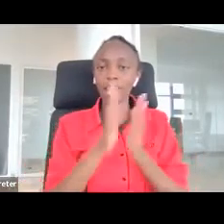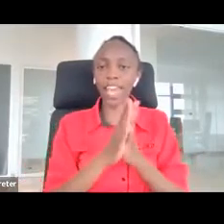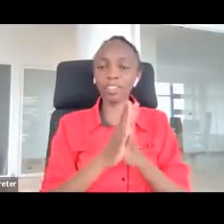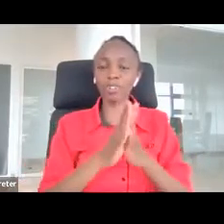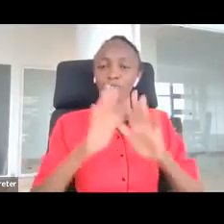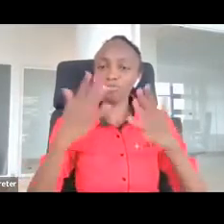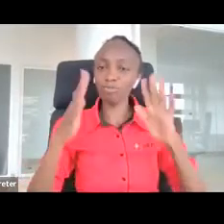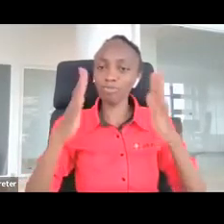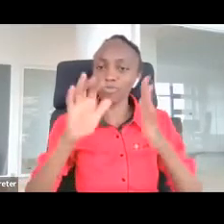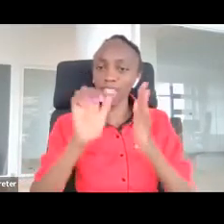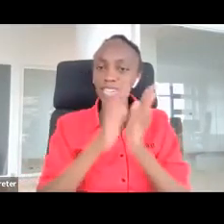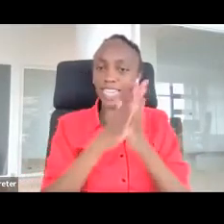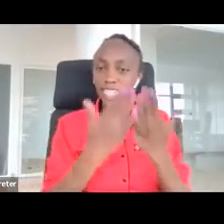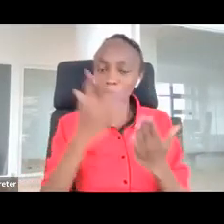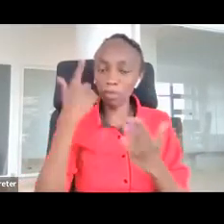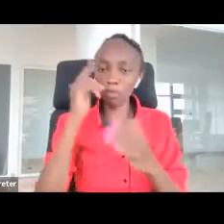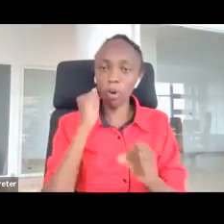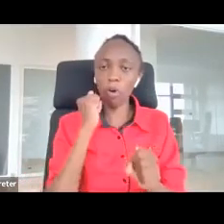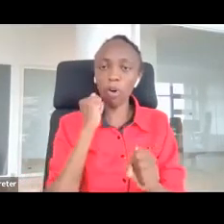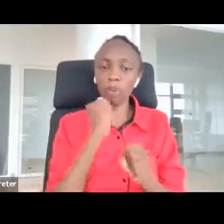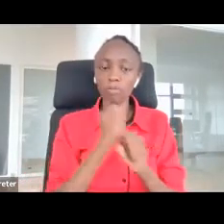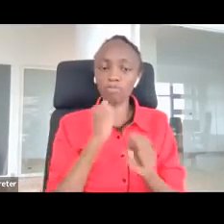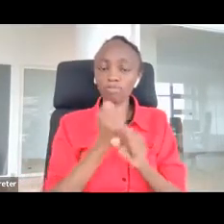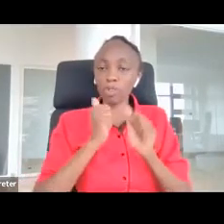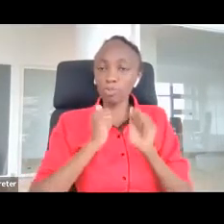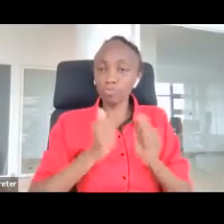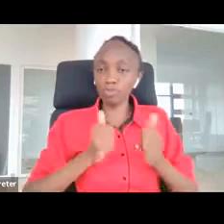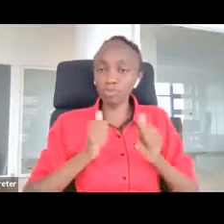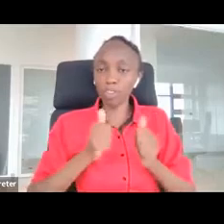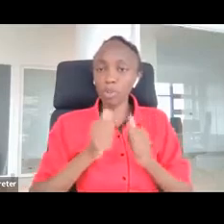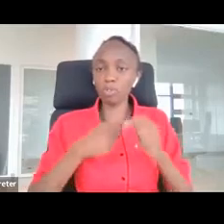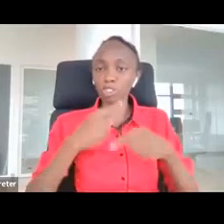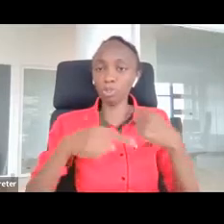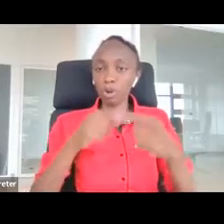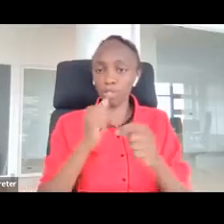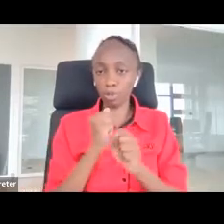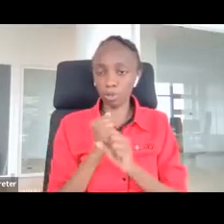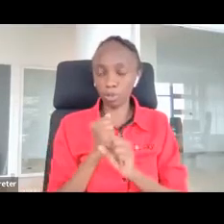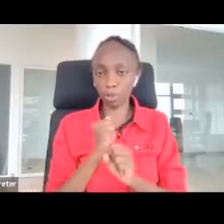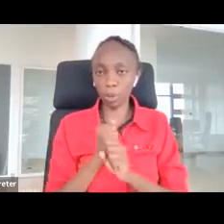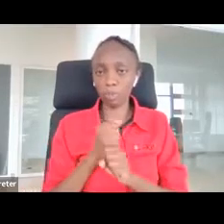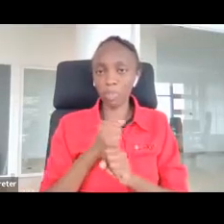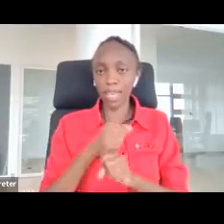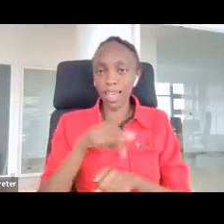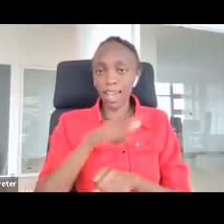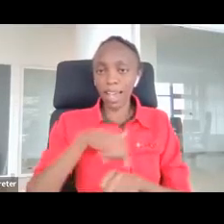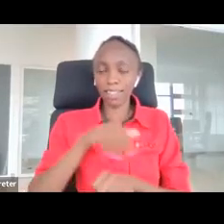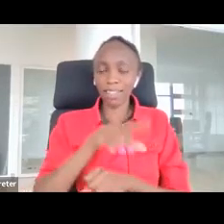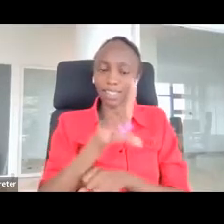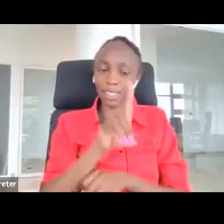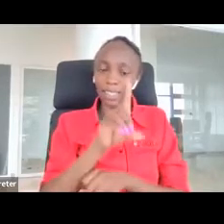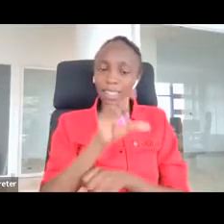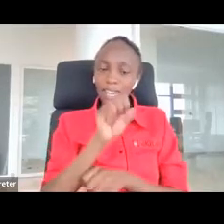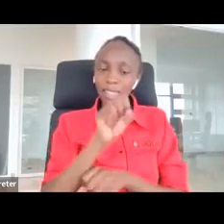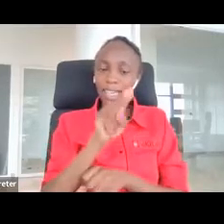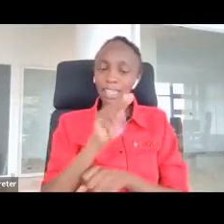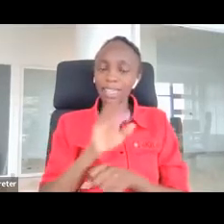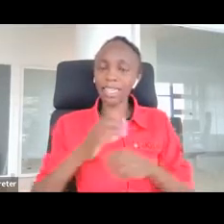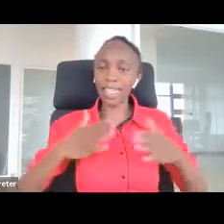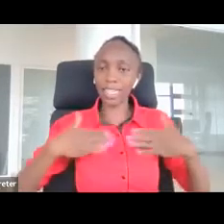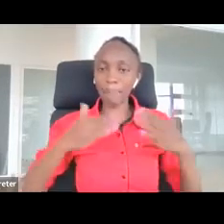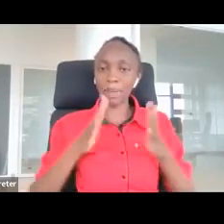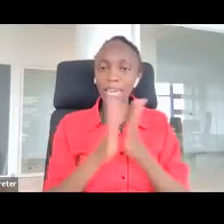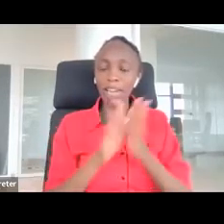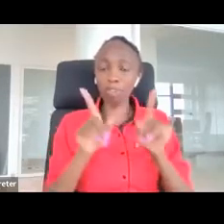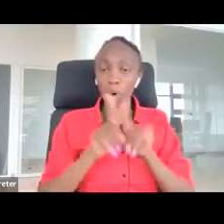kazi nzuri ambayo mmeendelea kuifanya. We are so happy as a directorate and the ministry at large